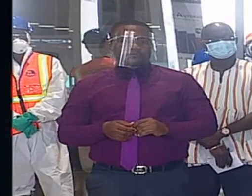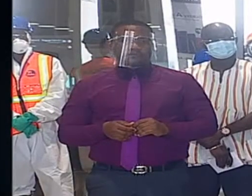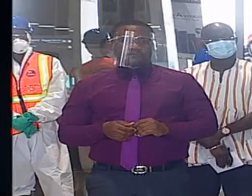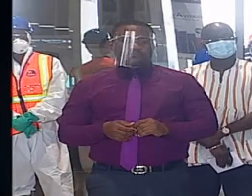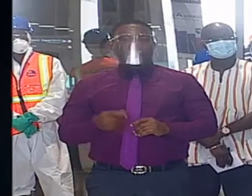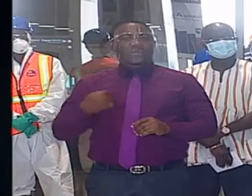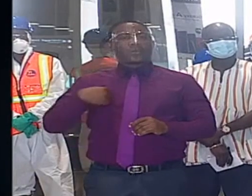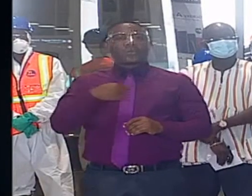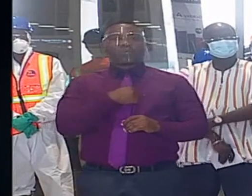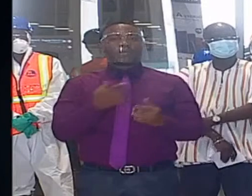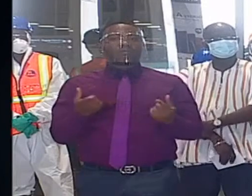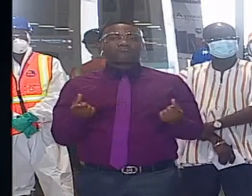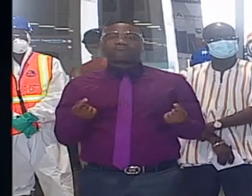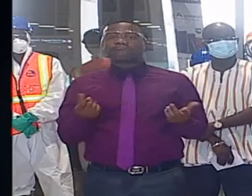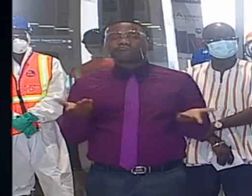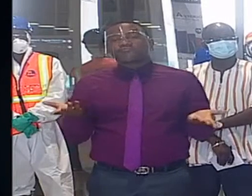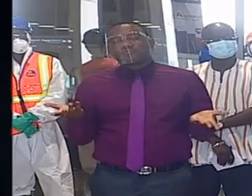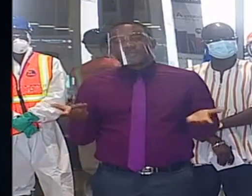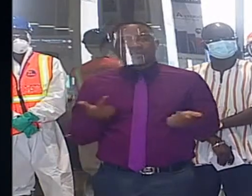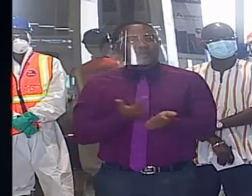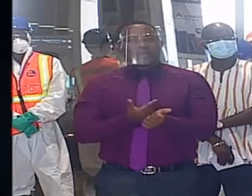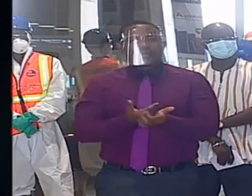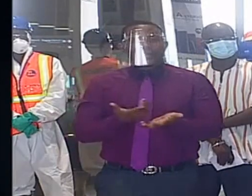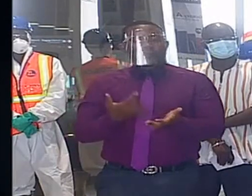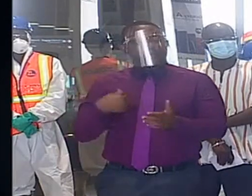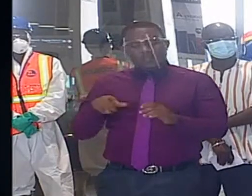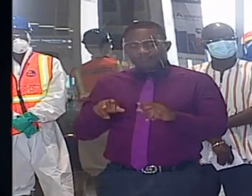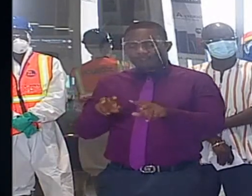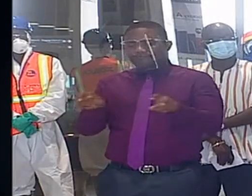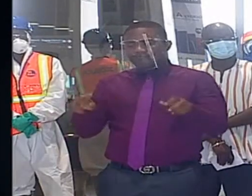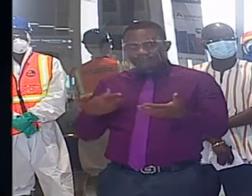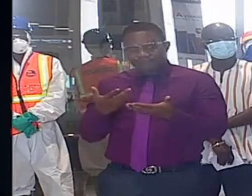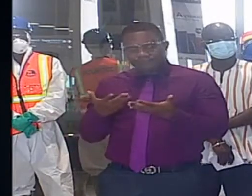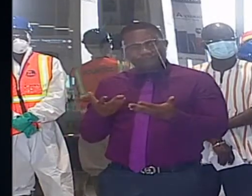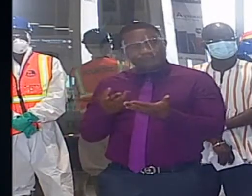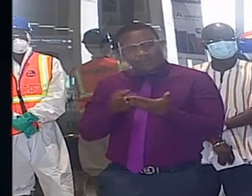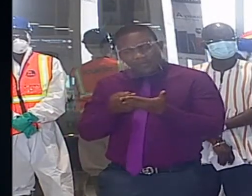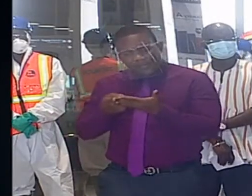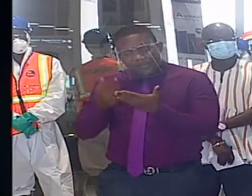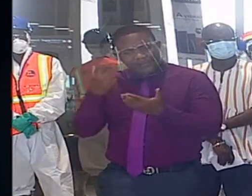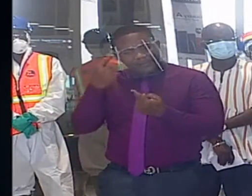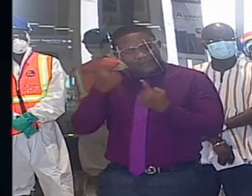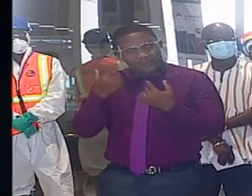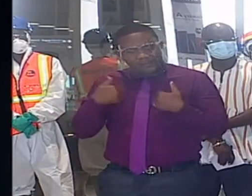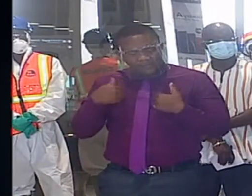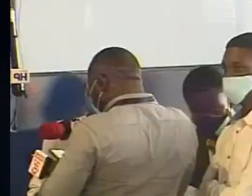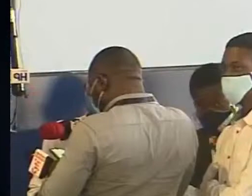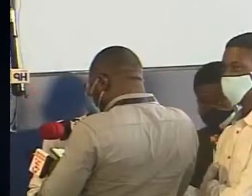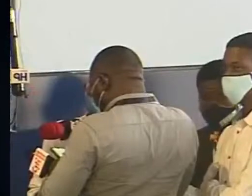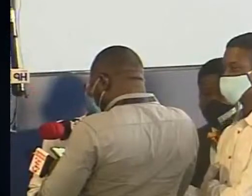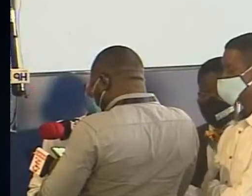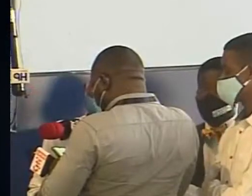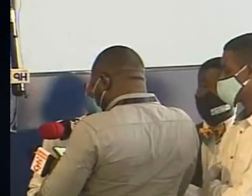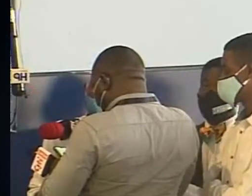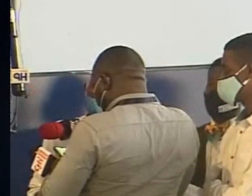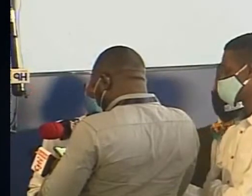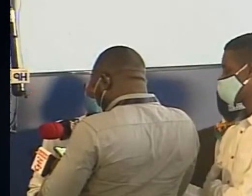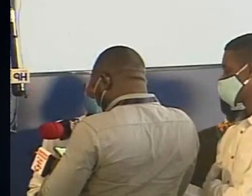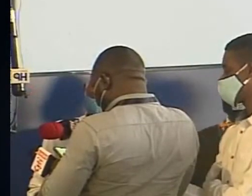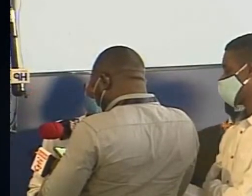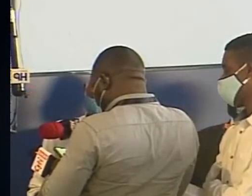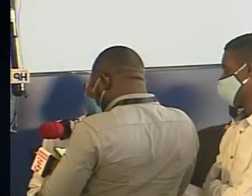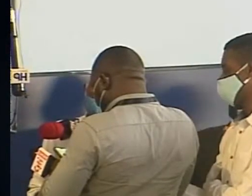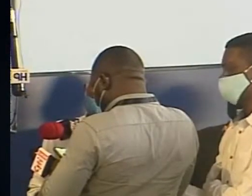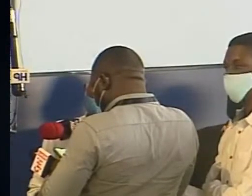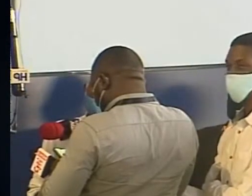what do we do in Ghana, or how do we look at it? So we sat down and looked at a solution we had. Now, there is a good reason why